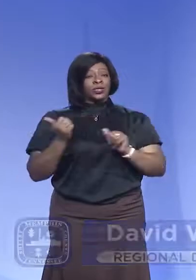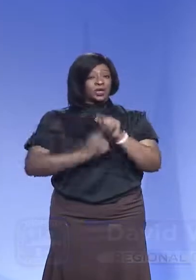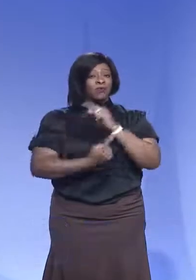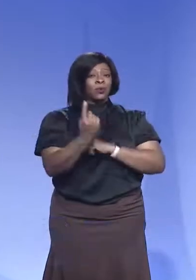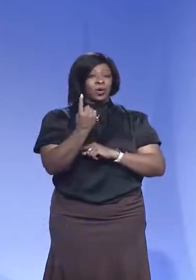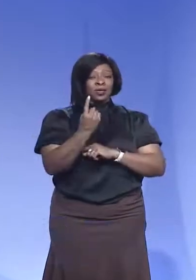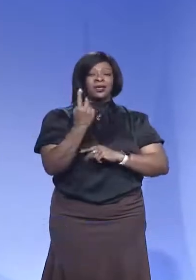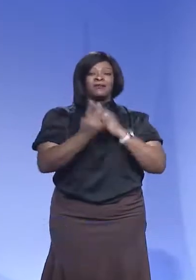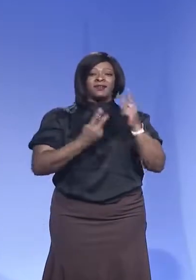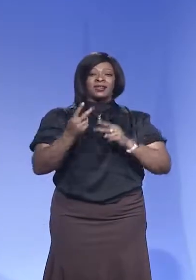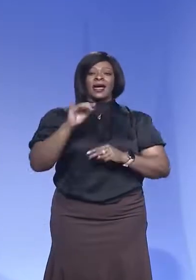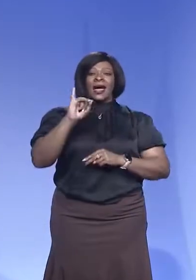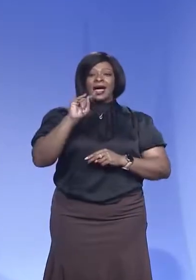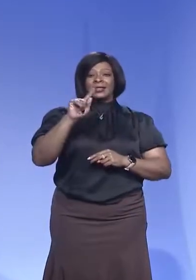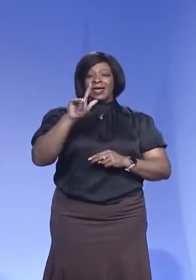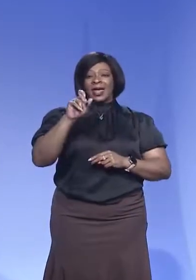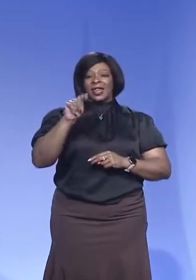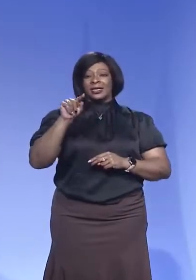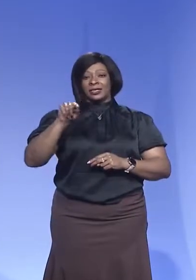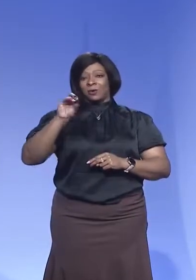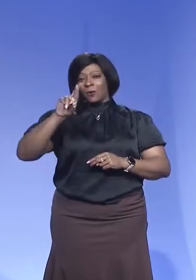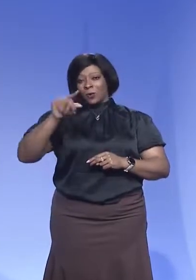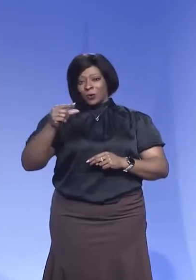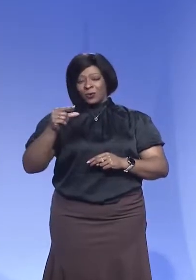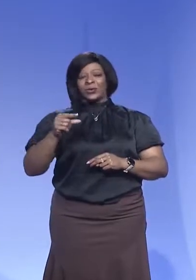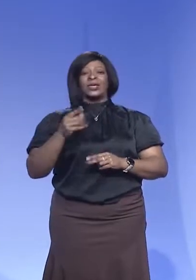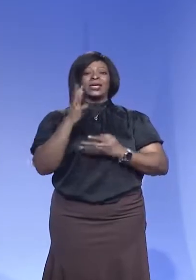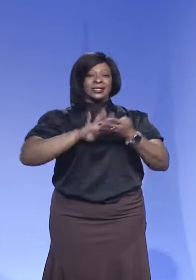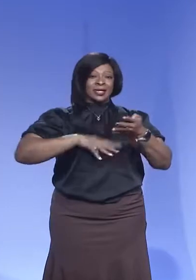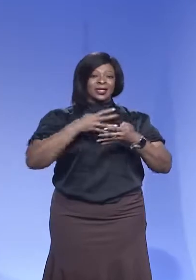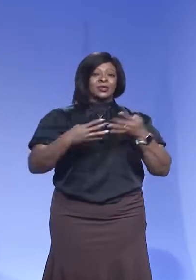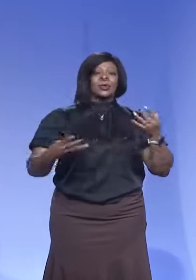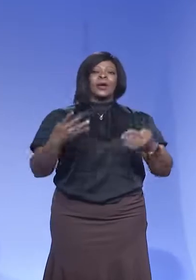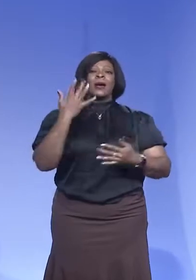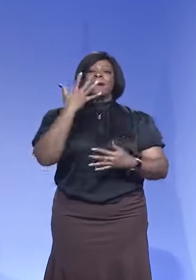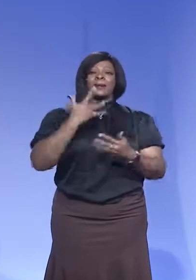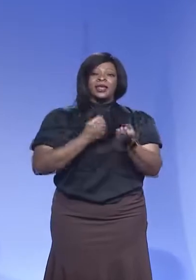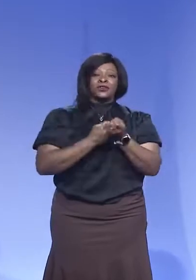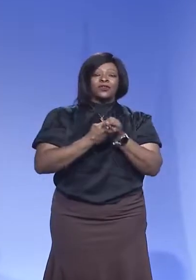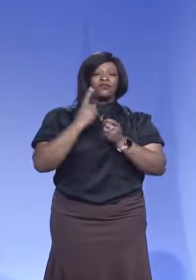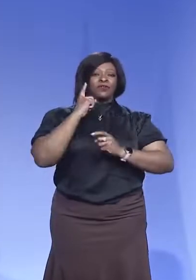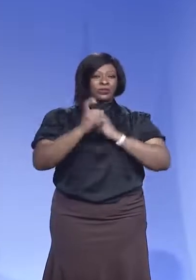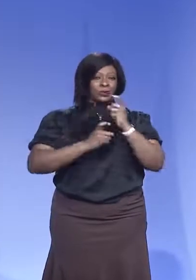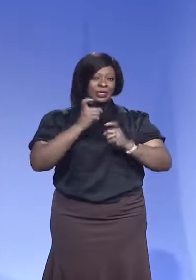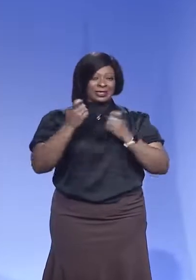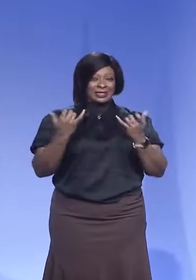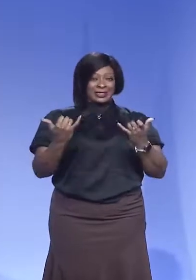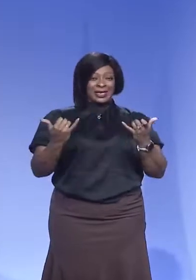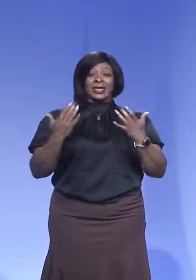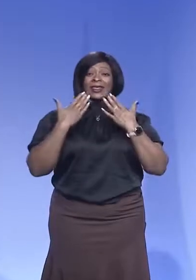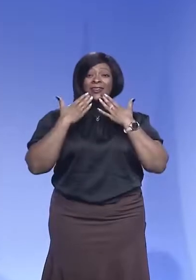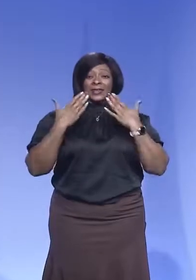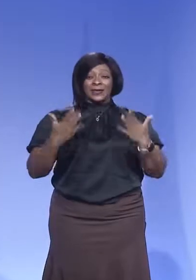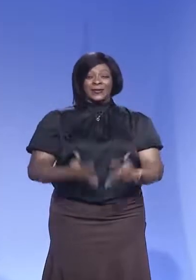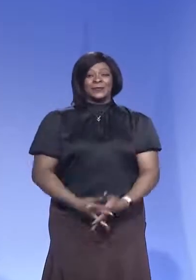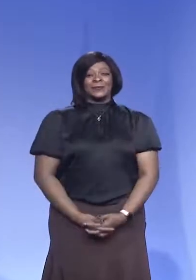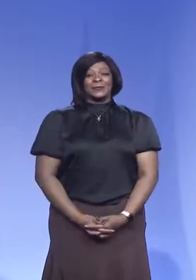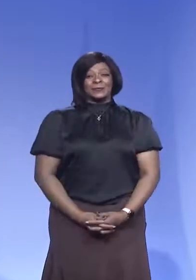everyone to visit vitalant.org and schedule a blood drive or donation today. Thank you.